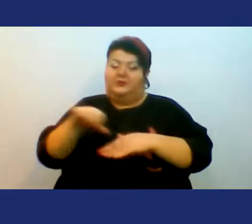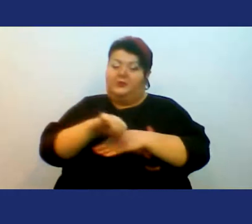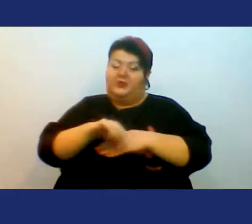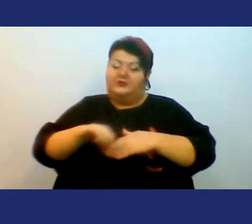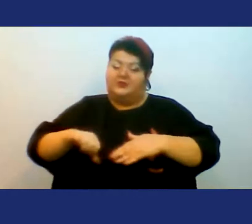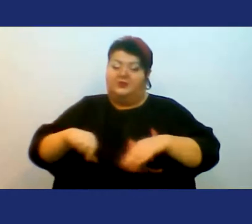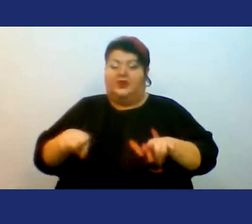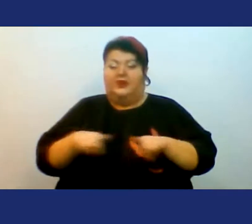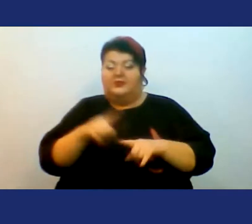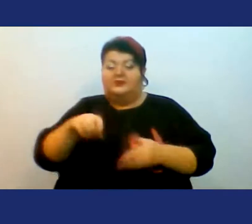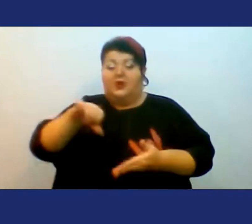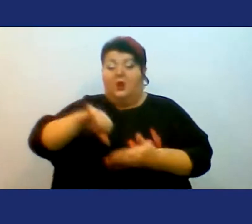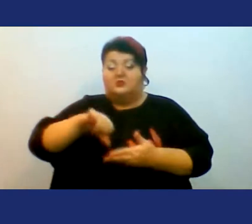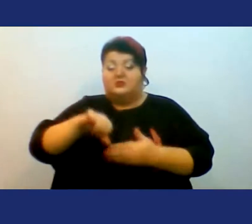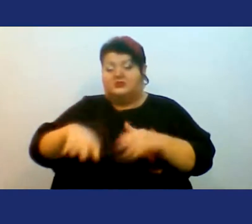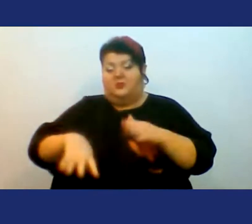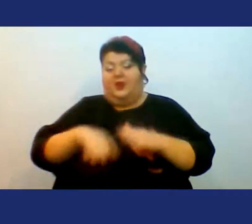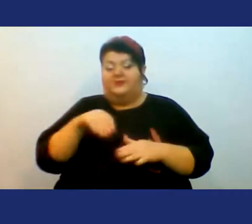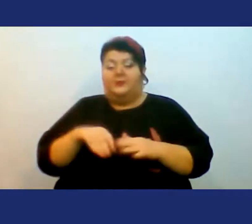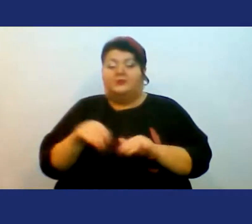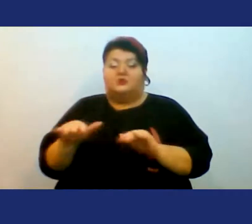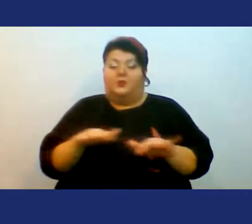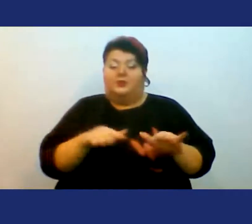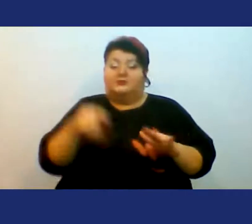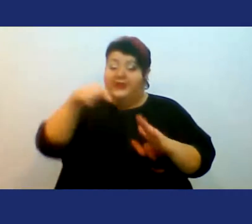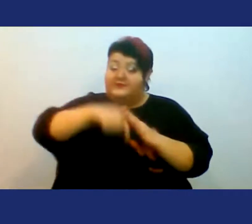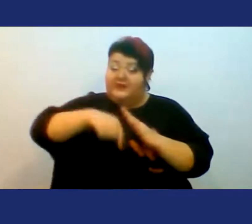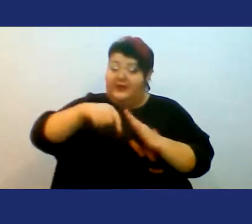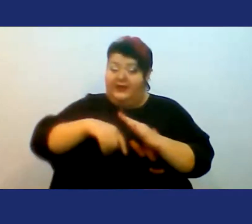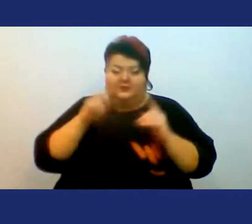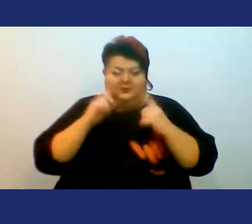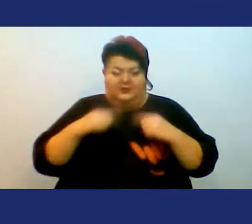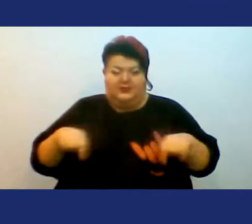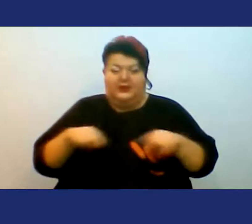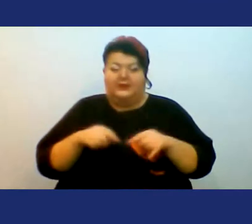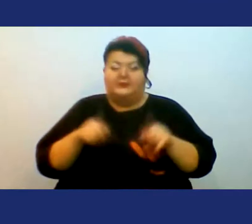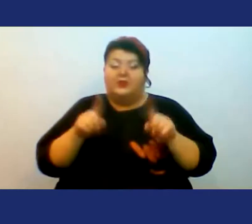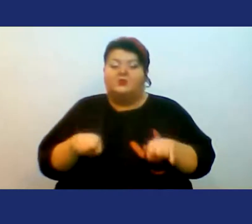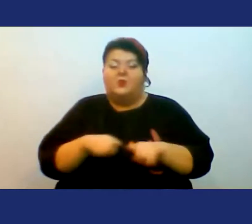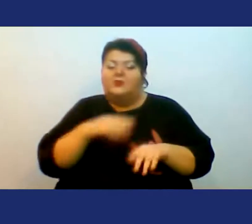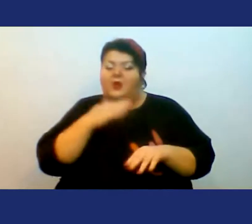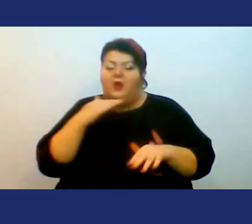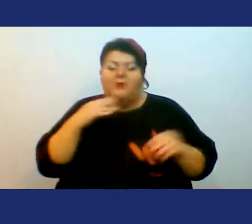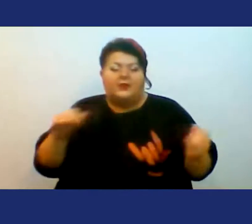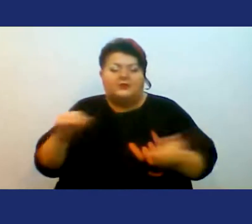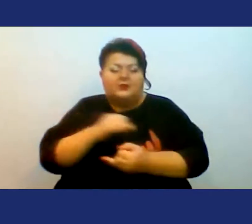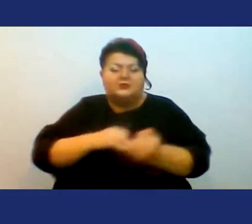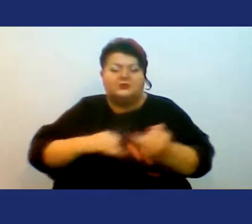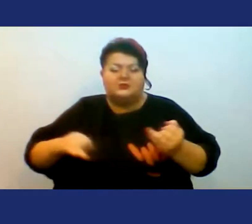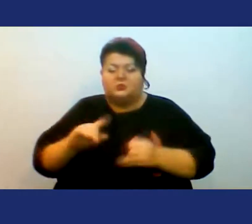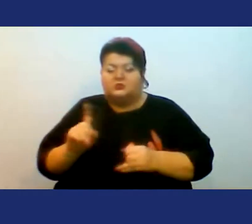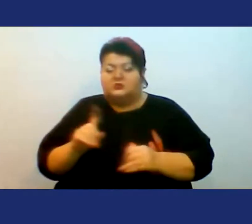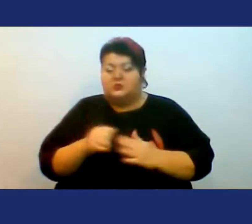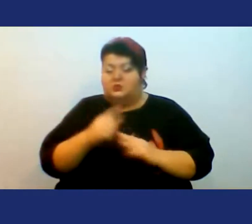about these electoral college votes. And historically, 5 of the presidential elections in the